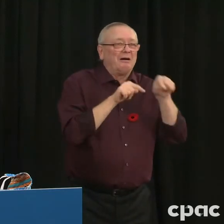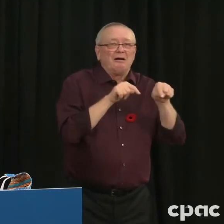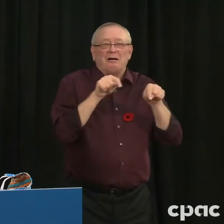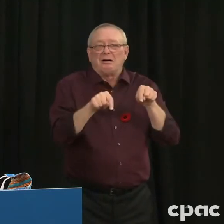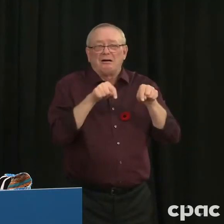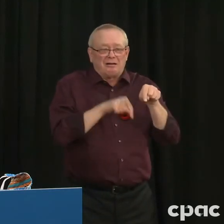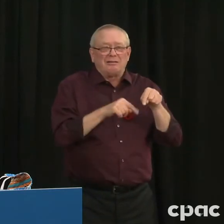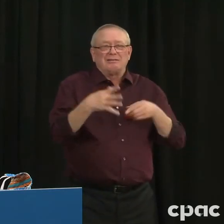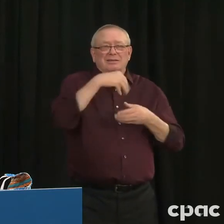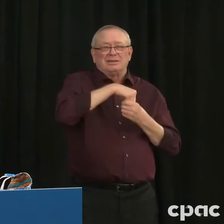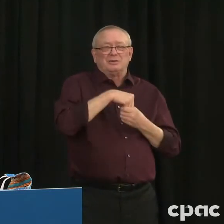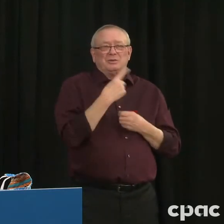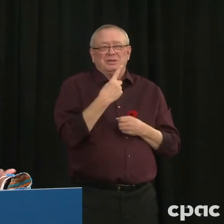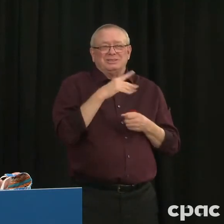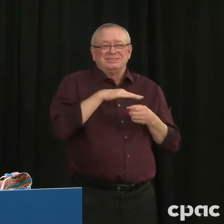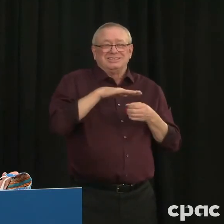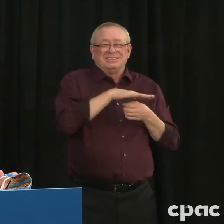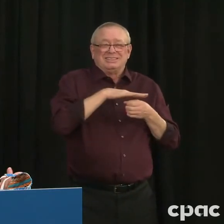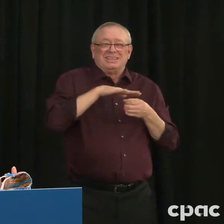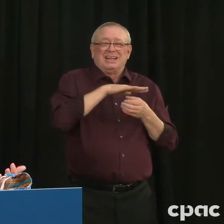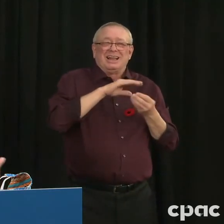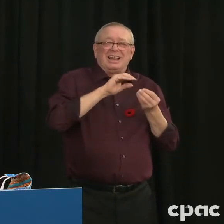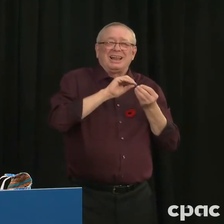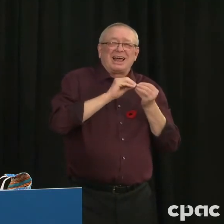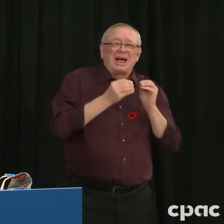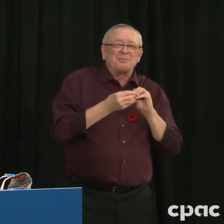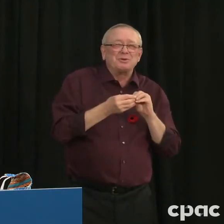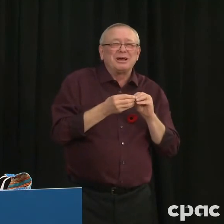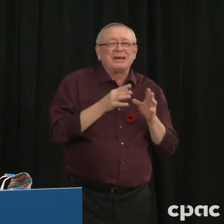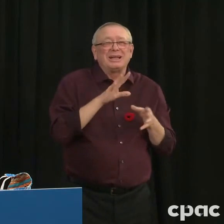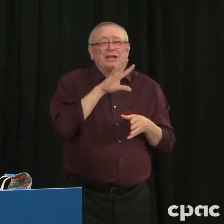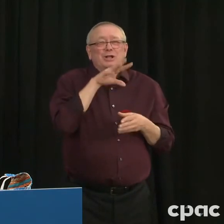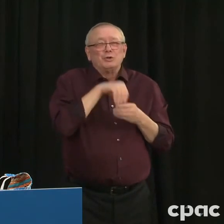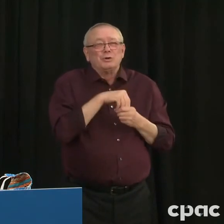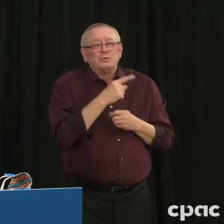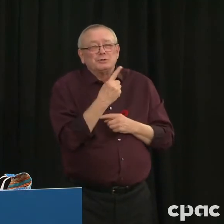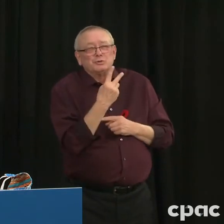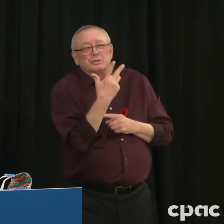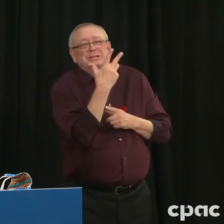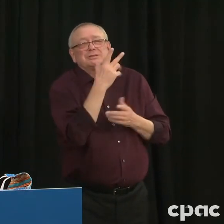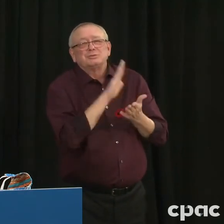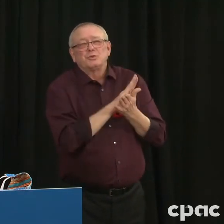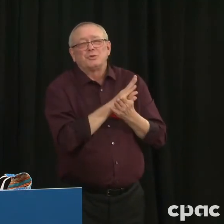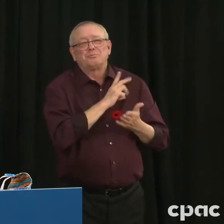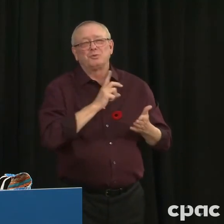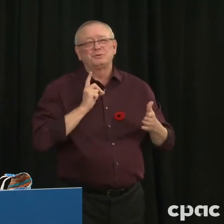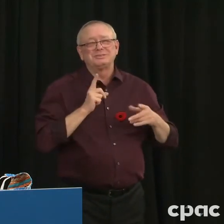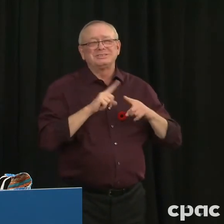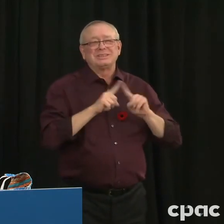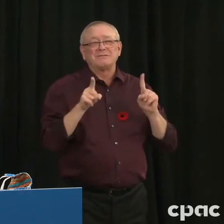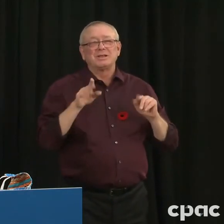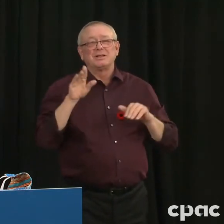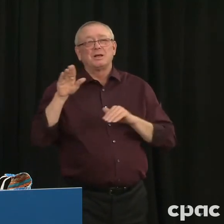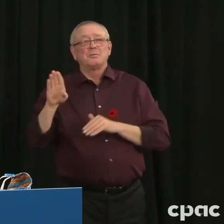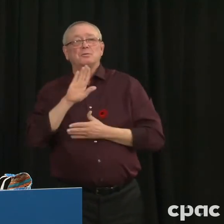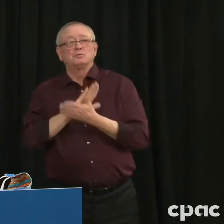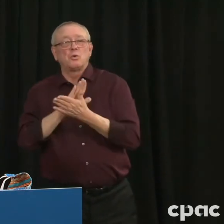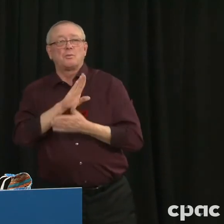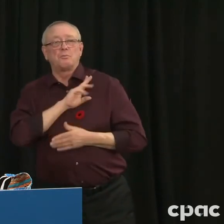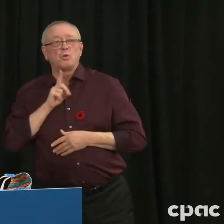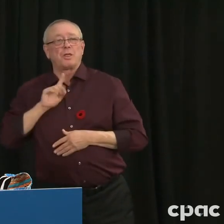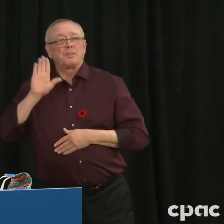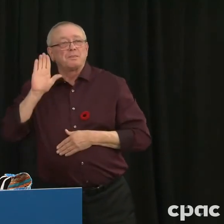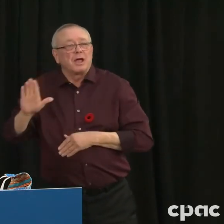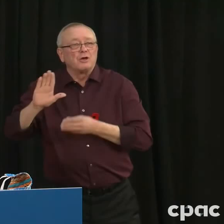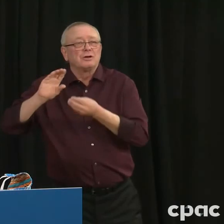boards, which may have schools across the province or perhaps in one geographic area, would be quite challenging. I understand that